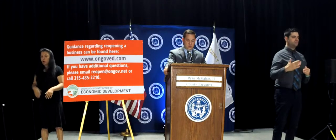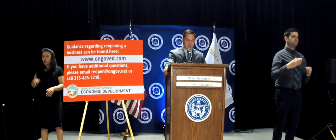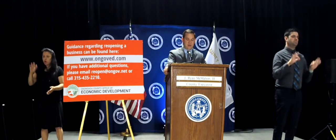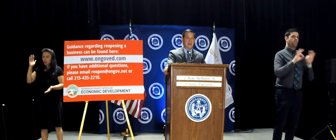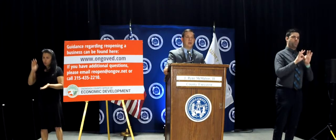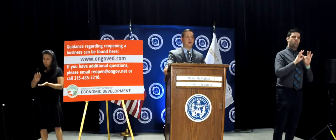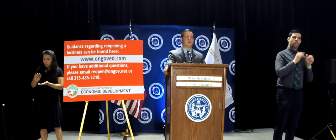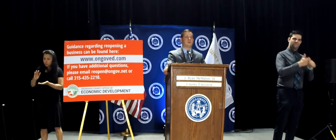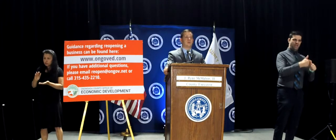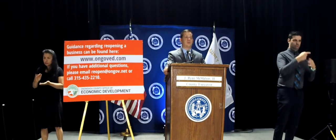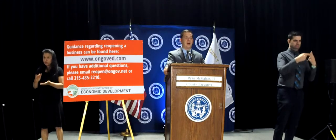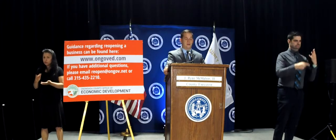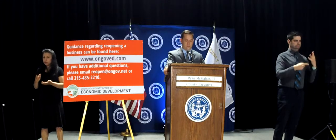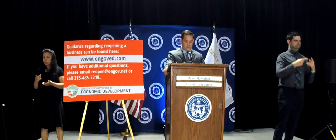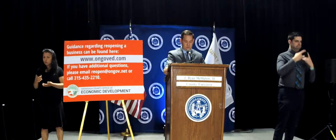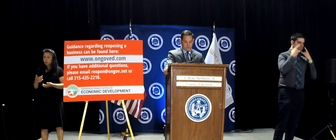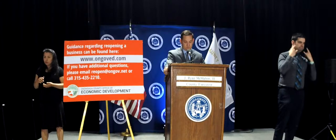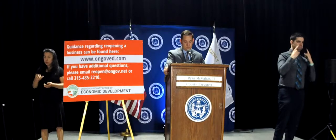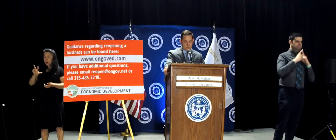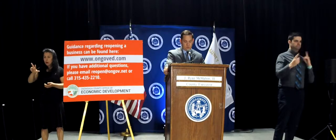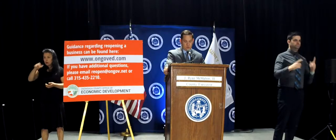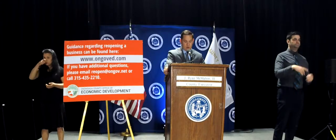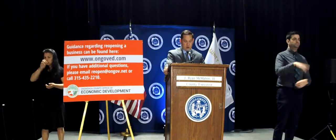since yesterday at 855.